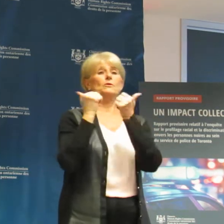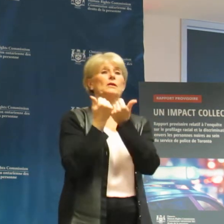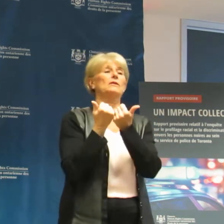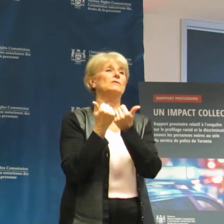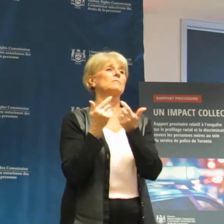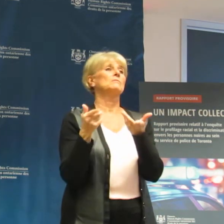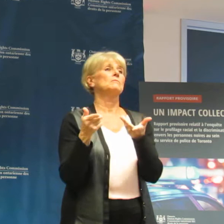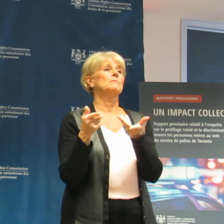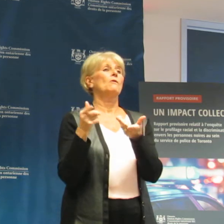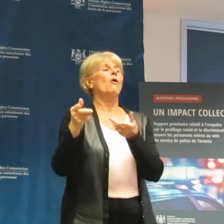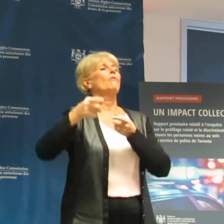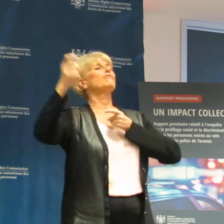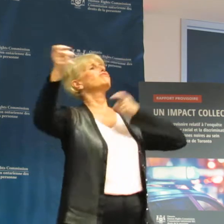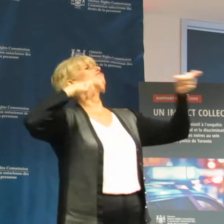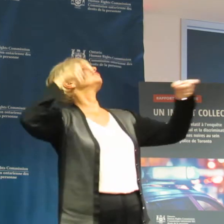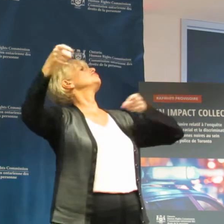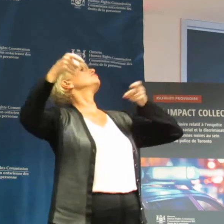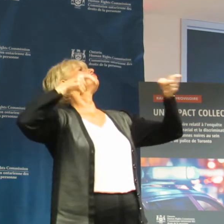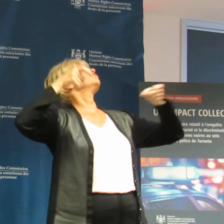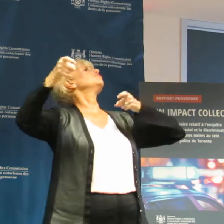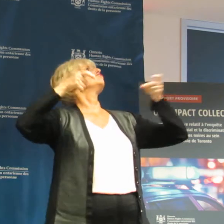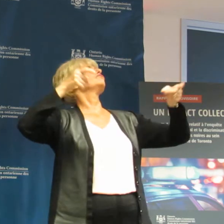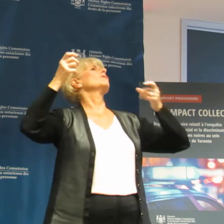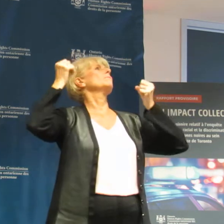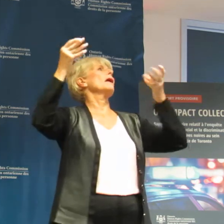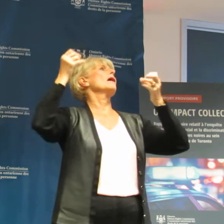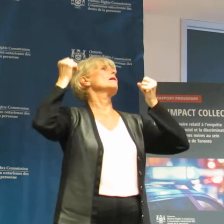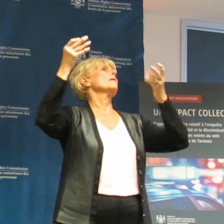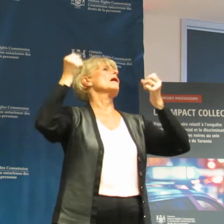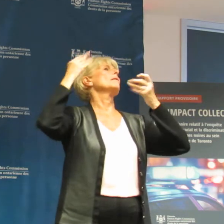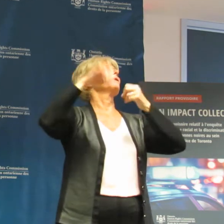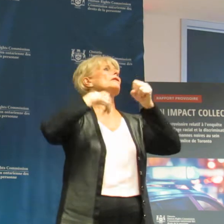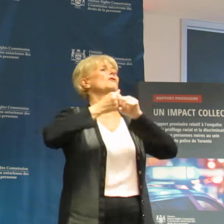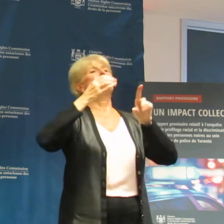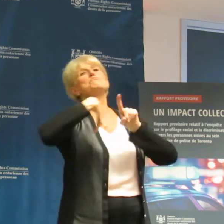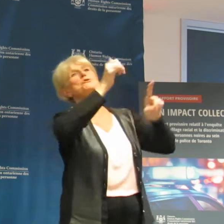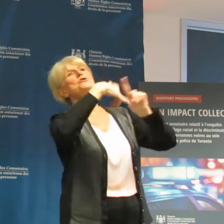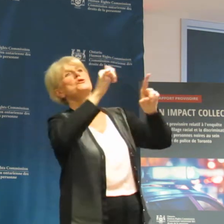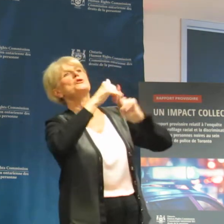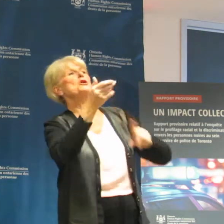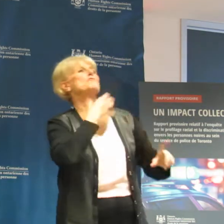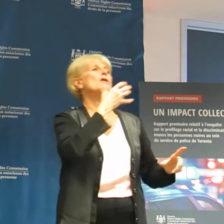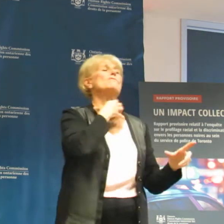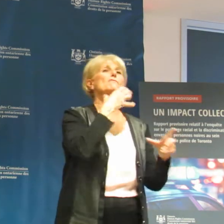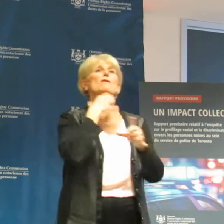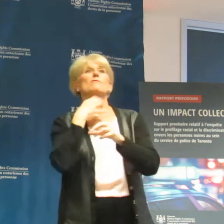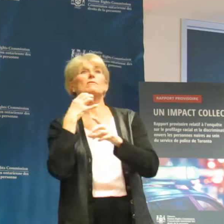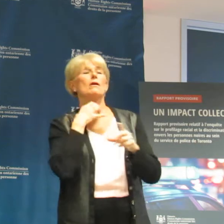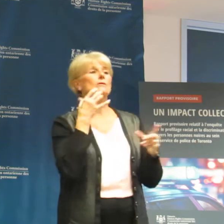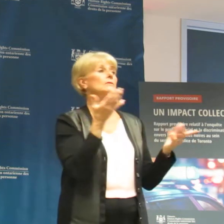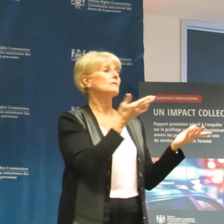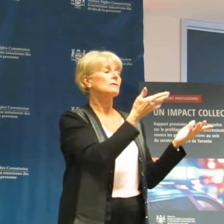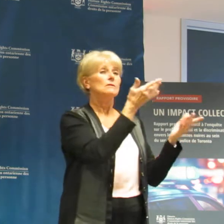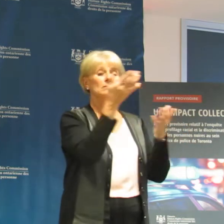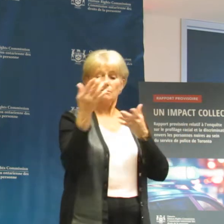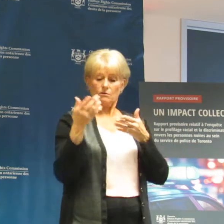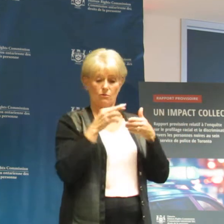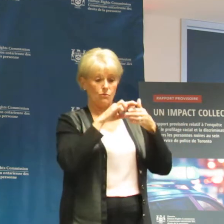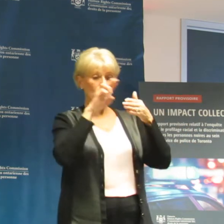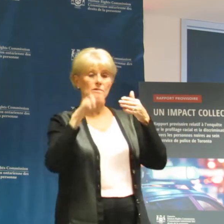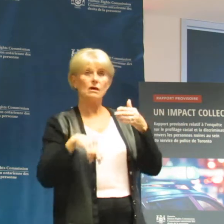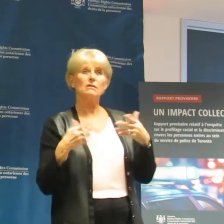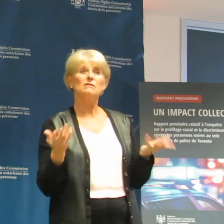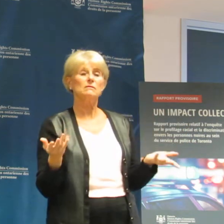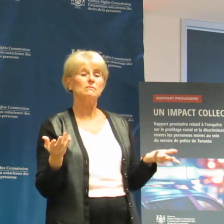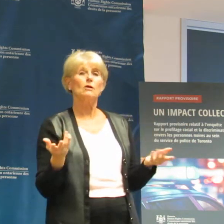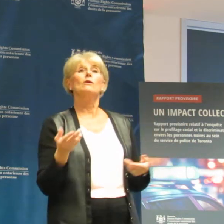Association to run things for many years by bullying and threatening, and the result of that is